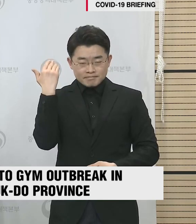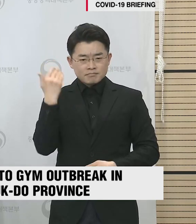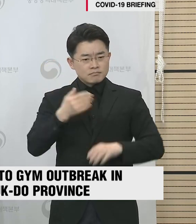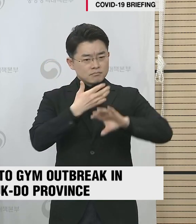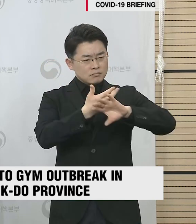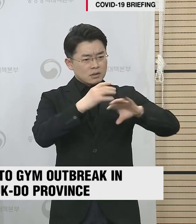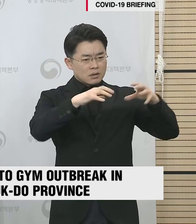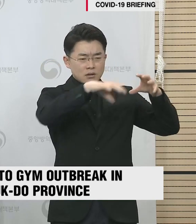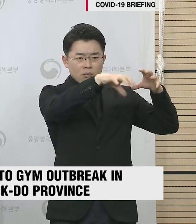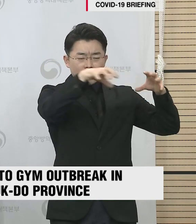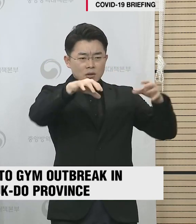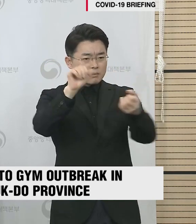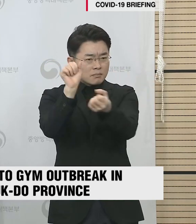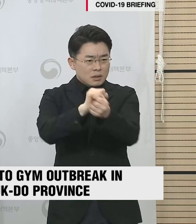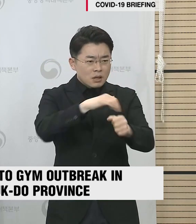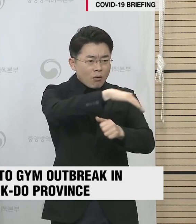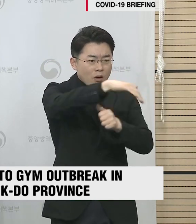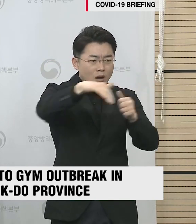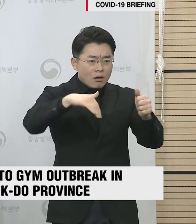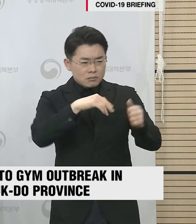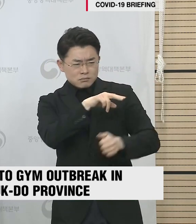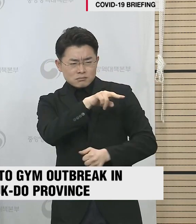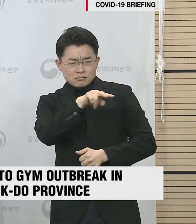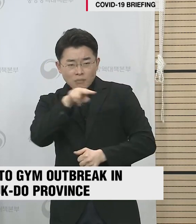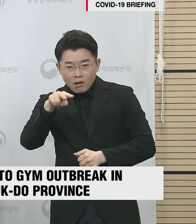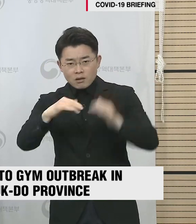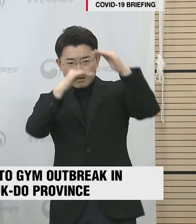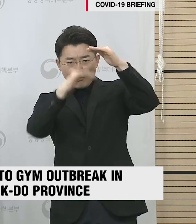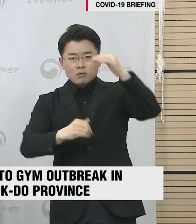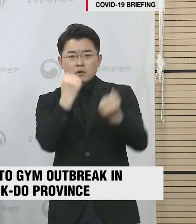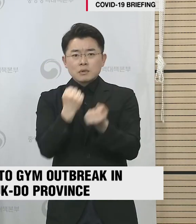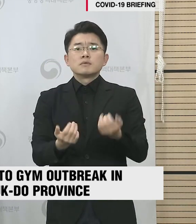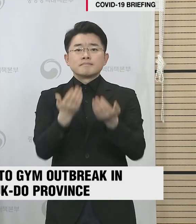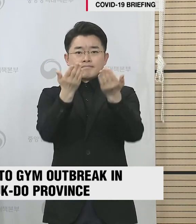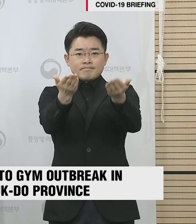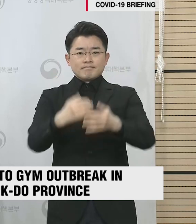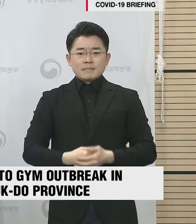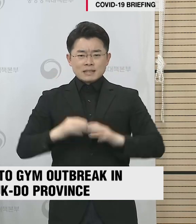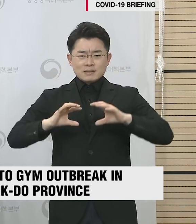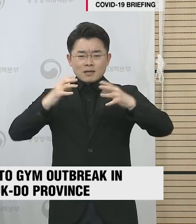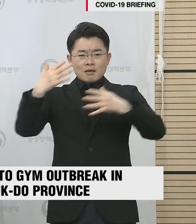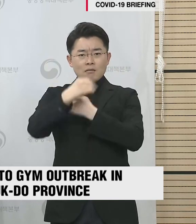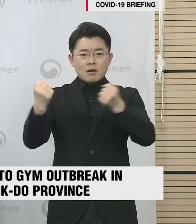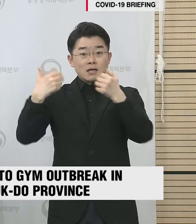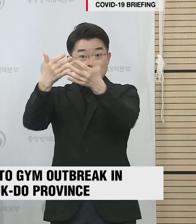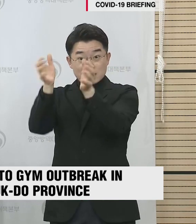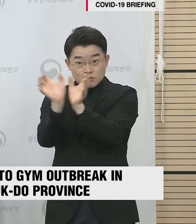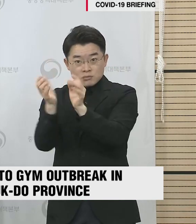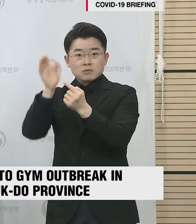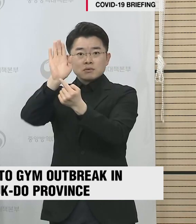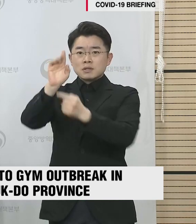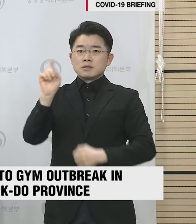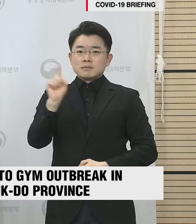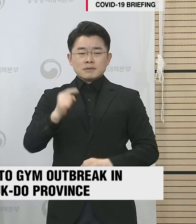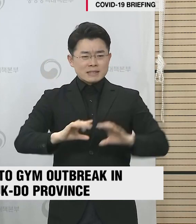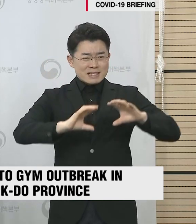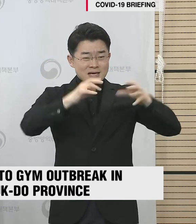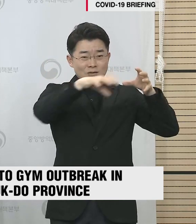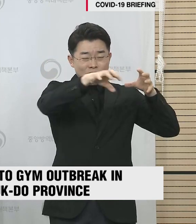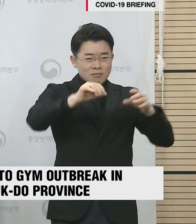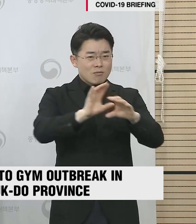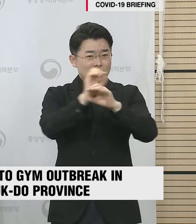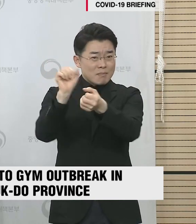Lately, the COVID-19 global trend we provide you with some latest information. According to